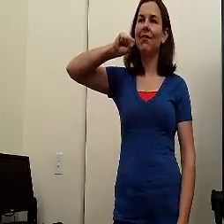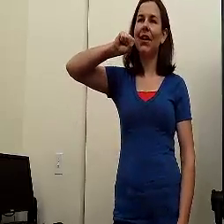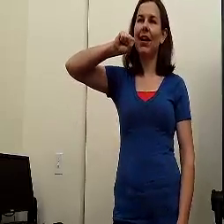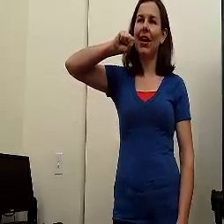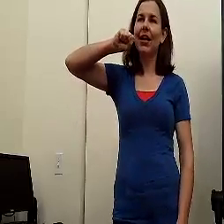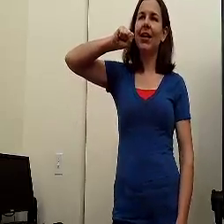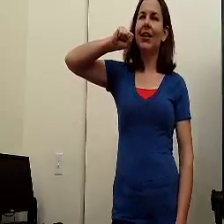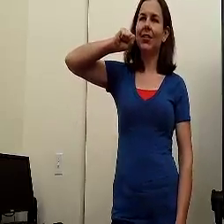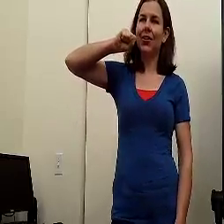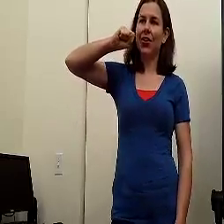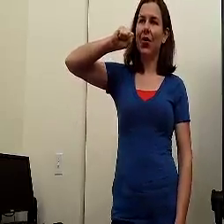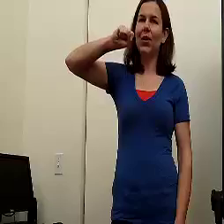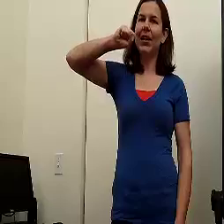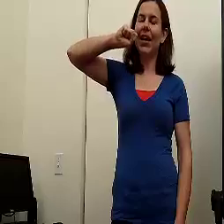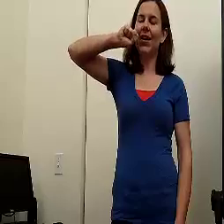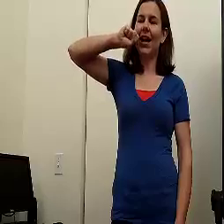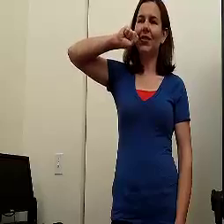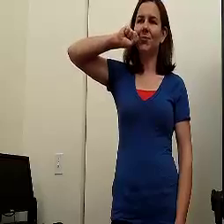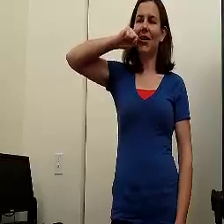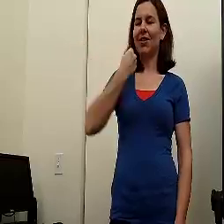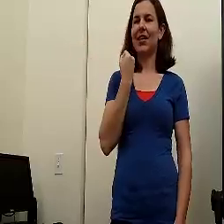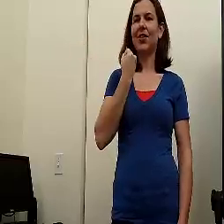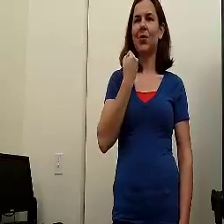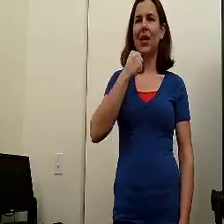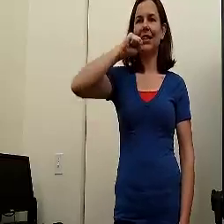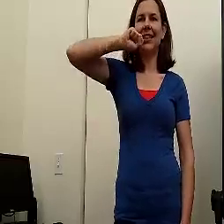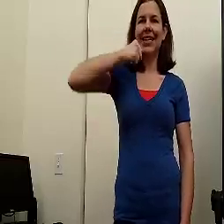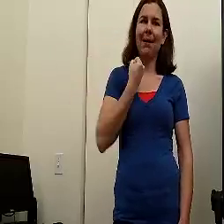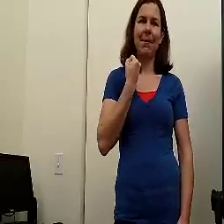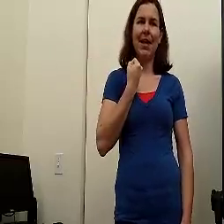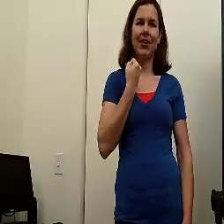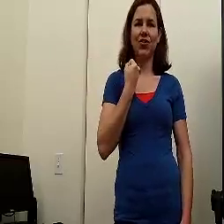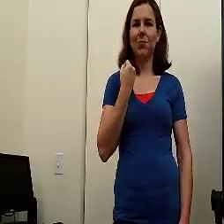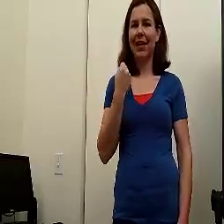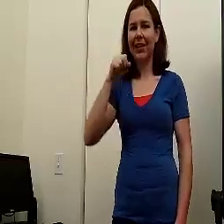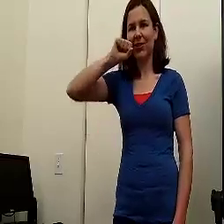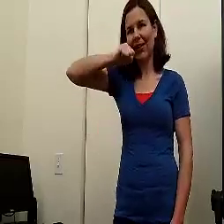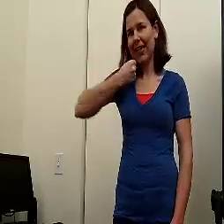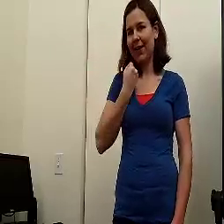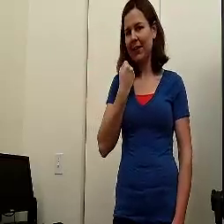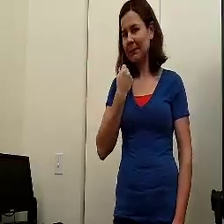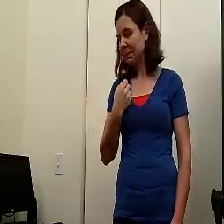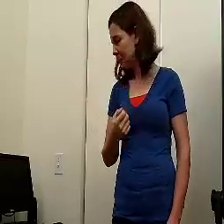for carrot is you're holding a carrot at your mouth and you snap it as you bite into a carrot.